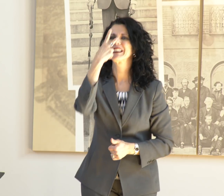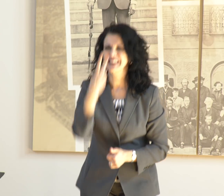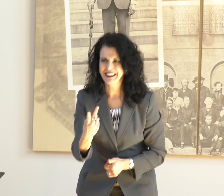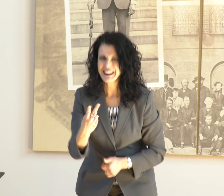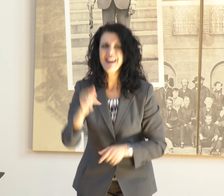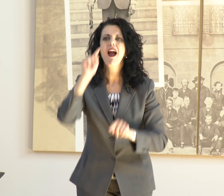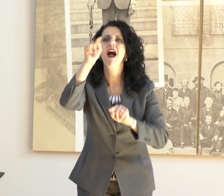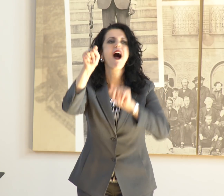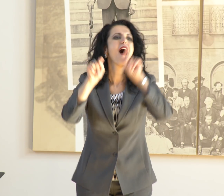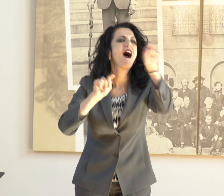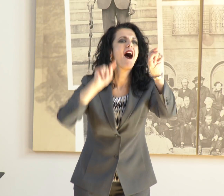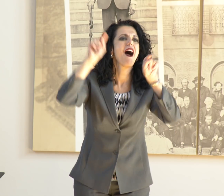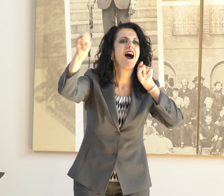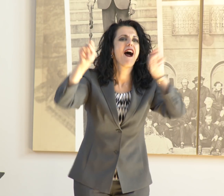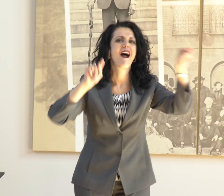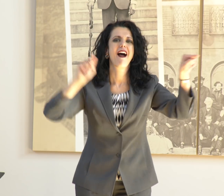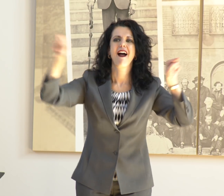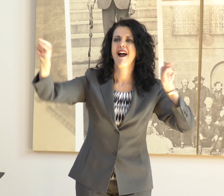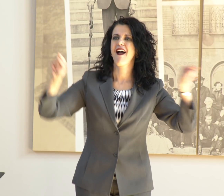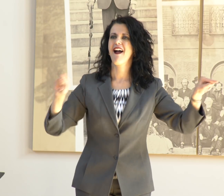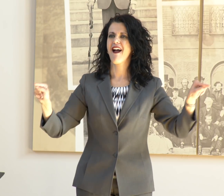recipients of his gifts and his legacy.